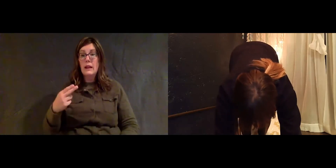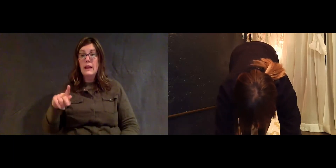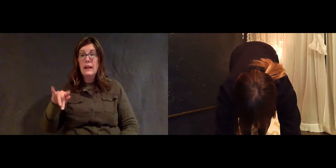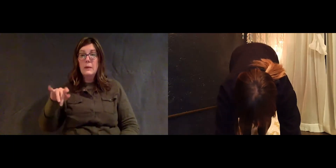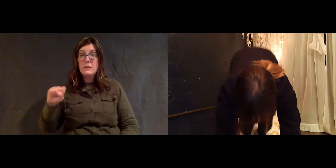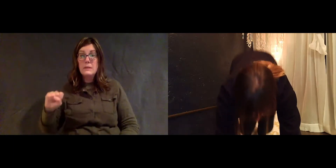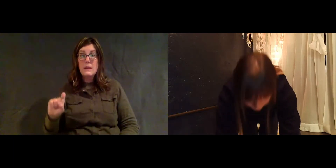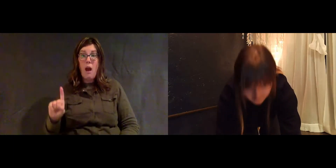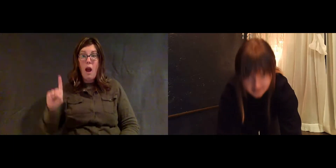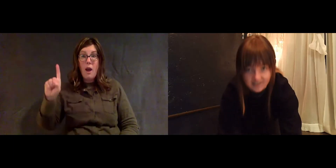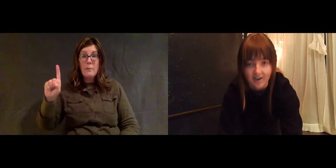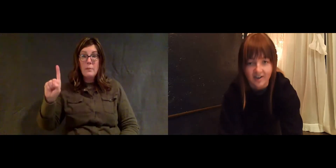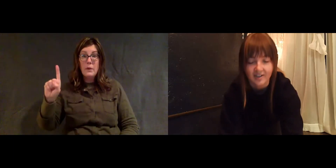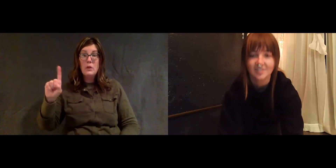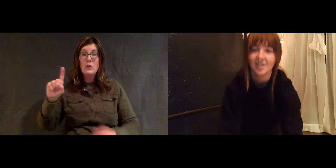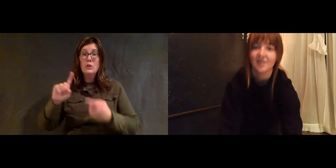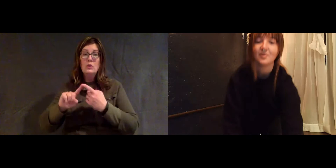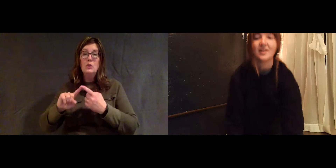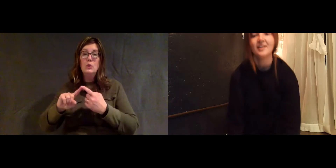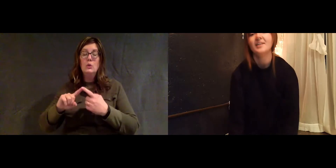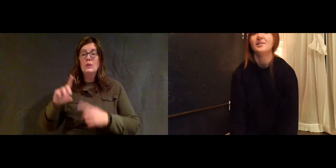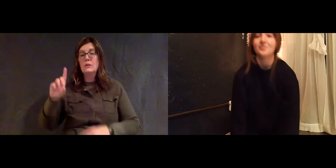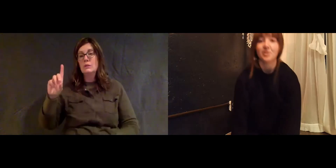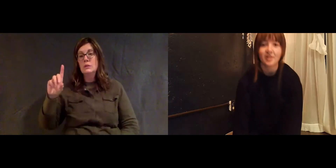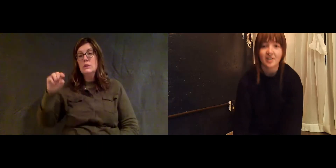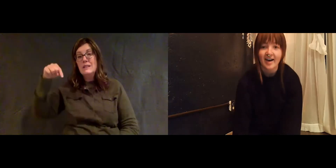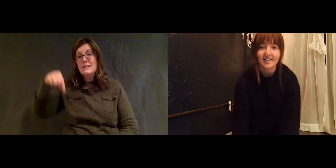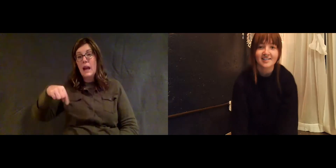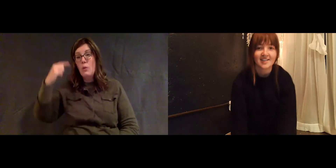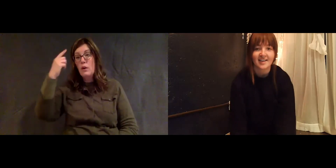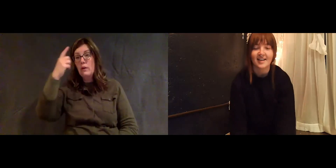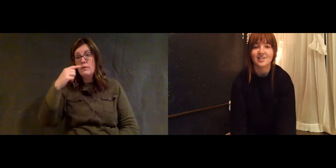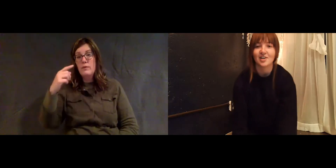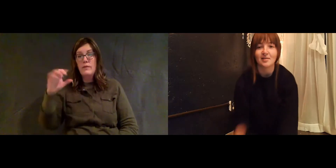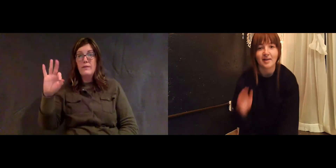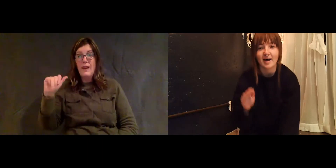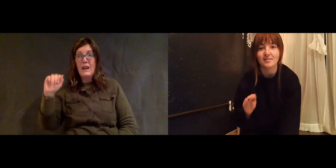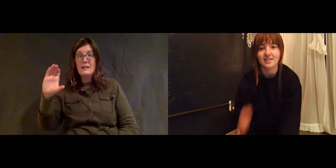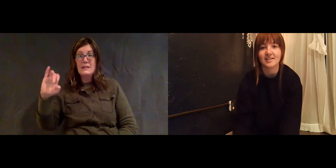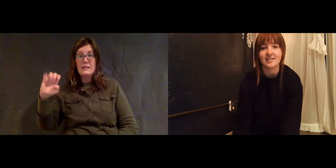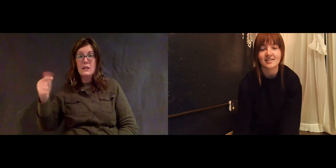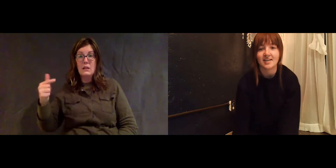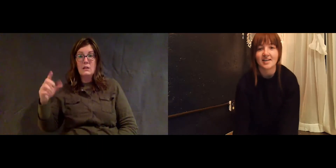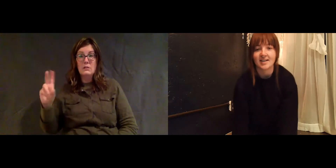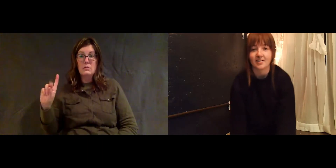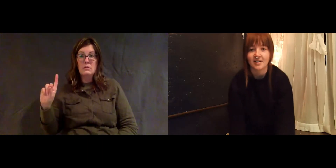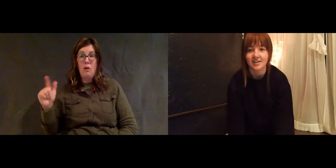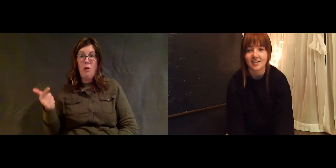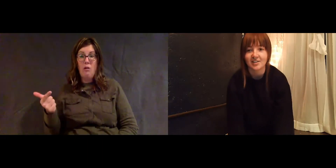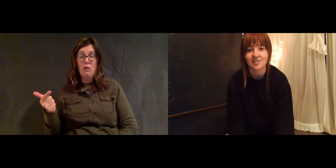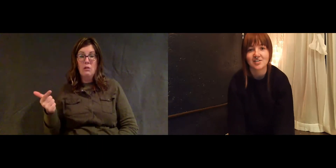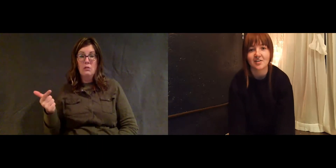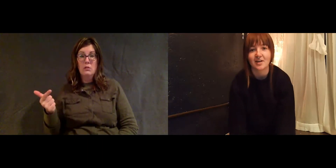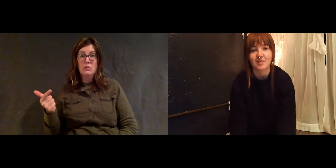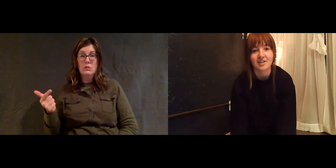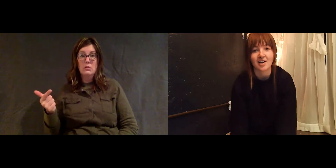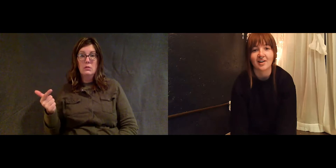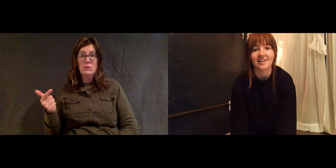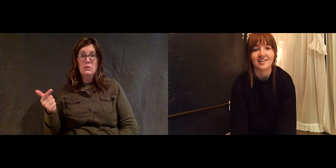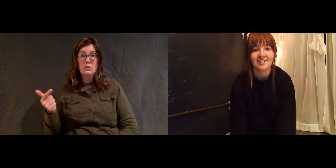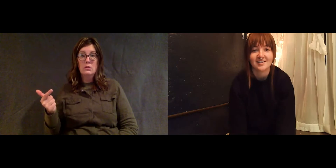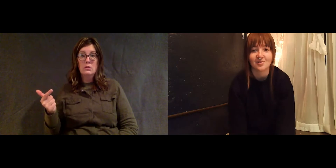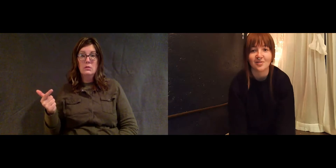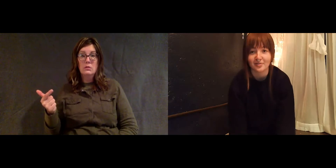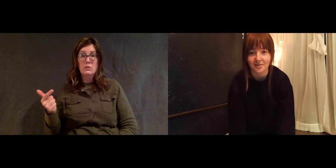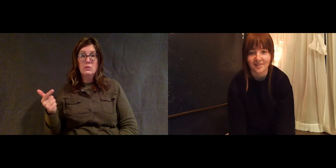into a downward facing dog shape. You can go ahead and stay in that shape. I'm gonna stay down here just so that I'm not